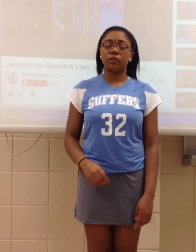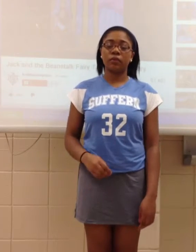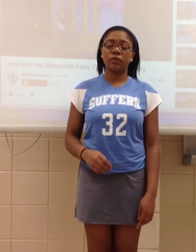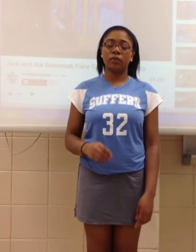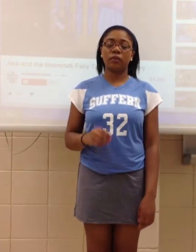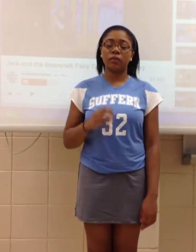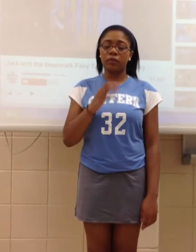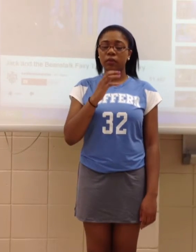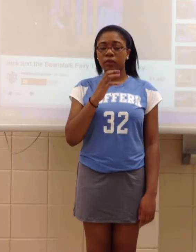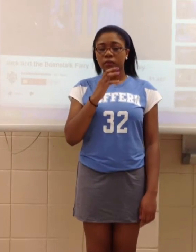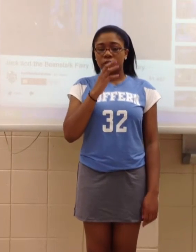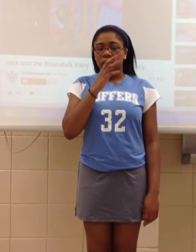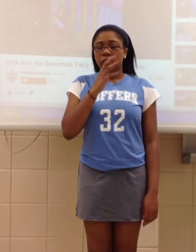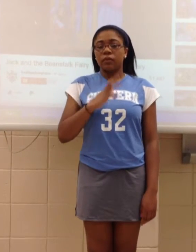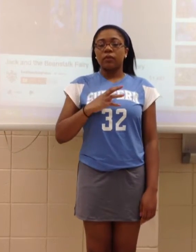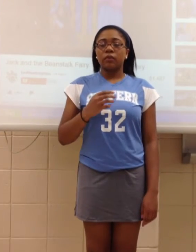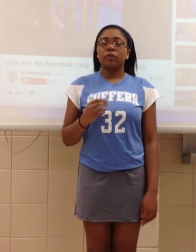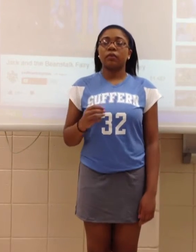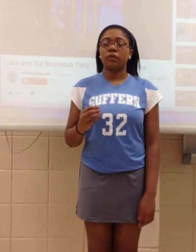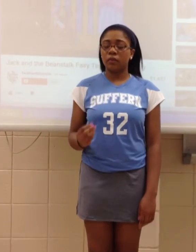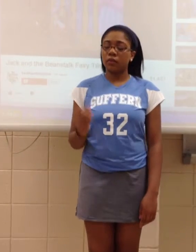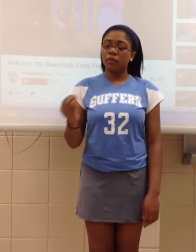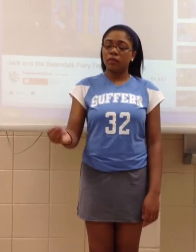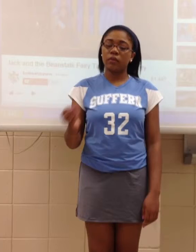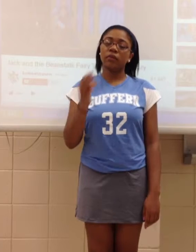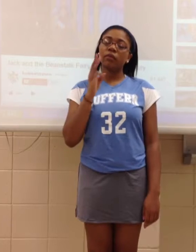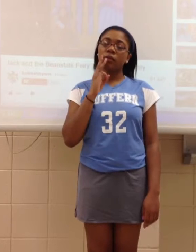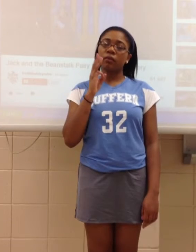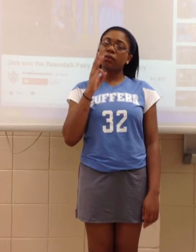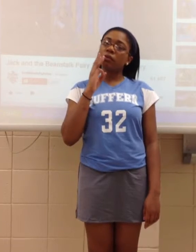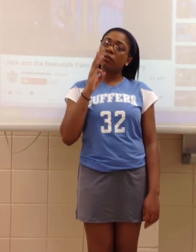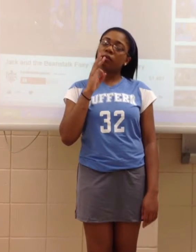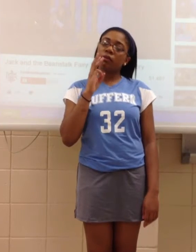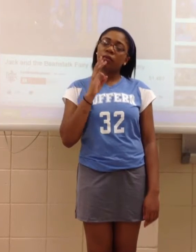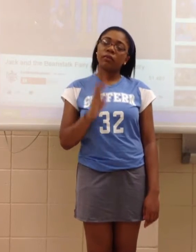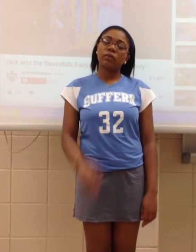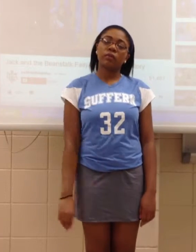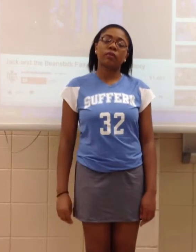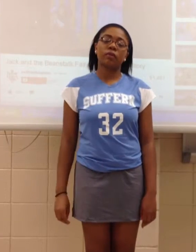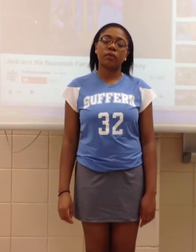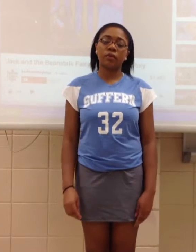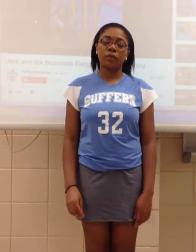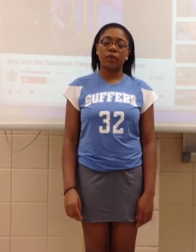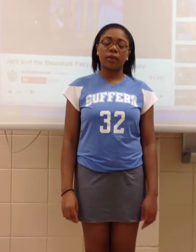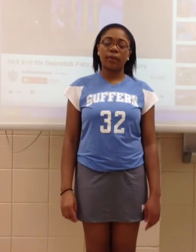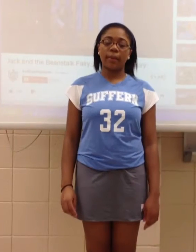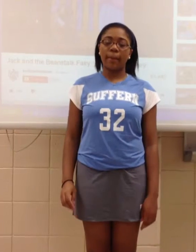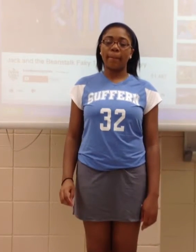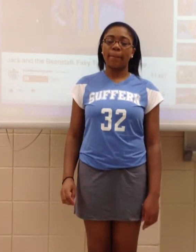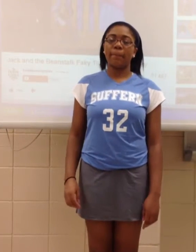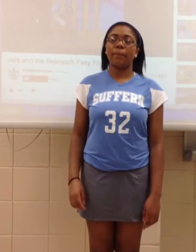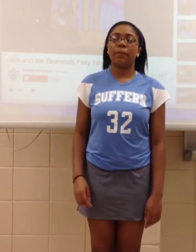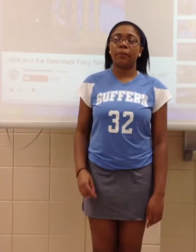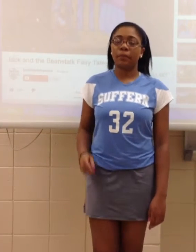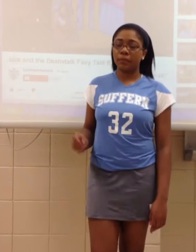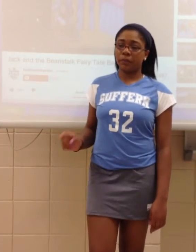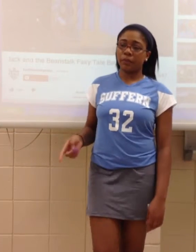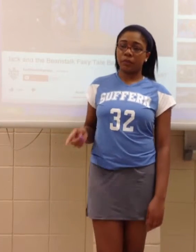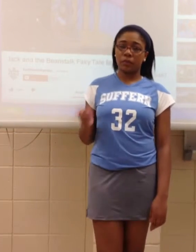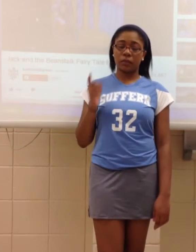drink that she brought him to the kitchen and gave him a thimble of water. No sooner had Jack finished the water